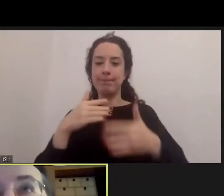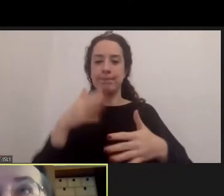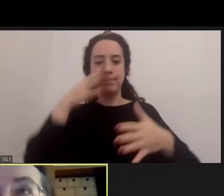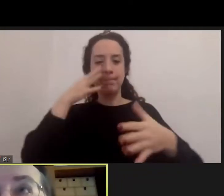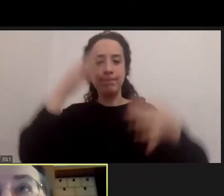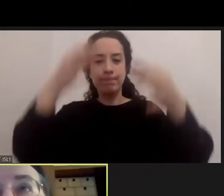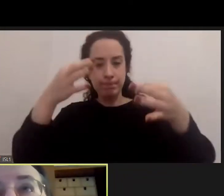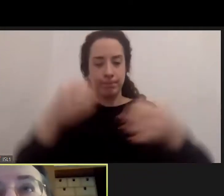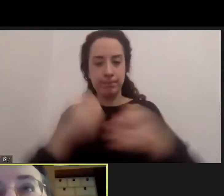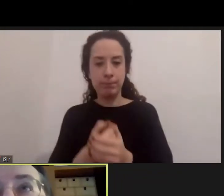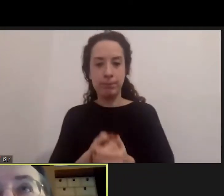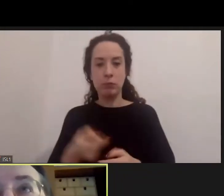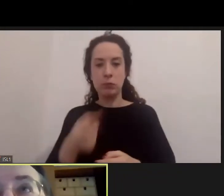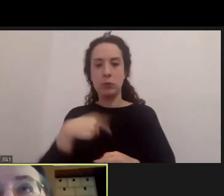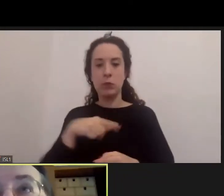support